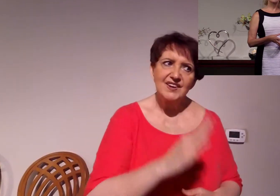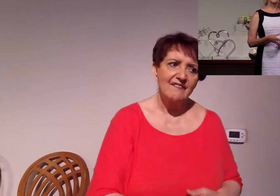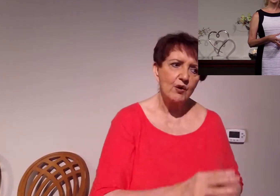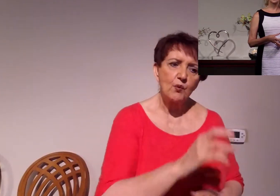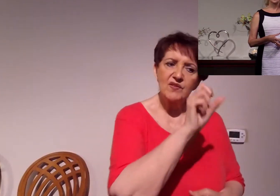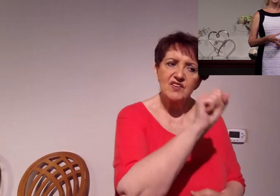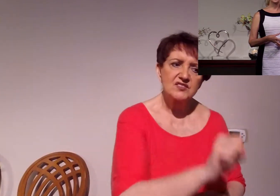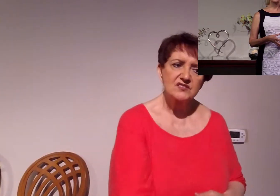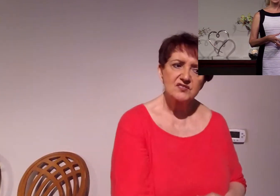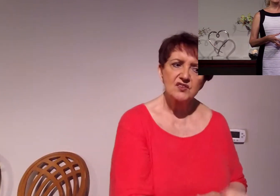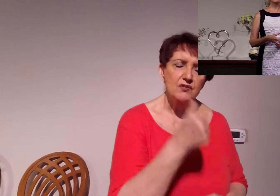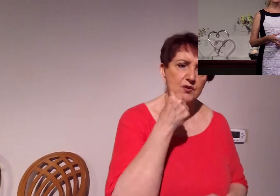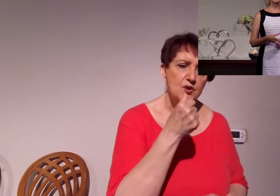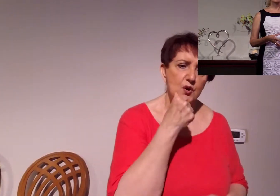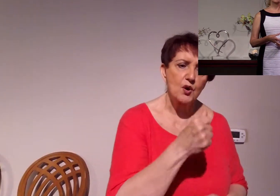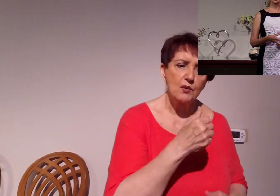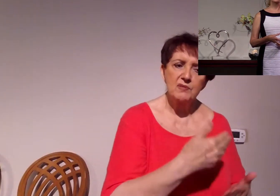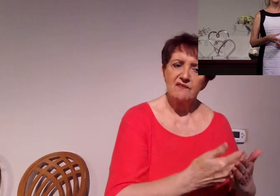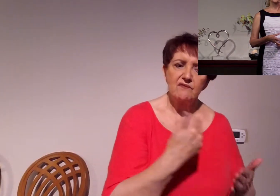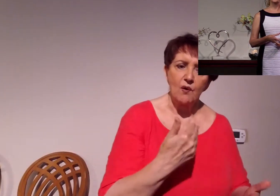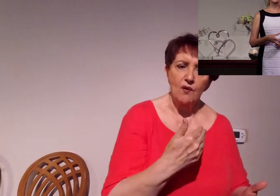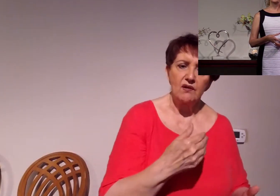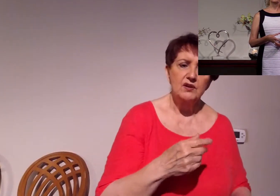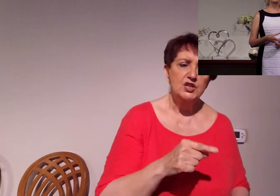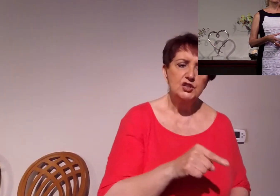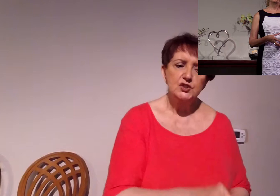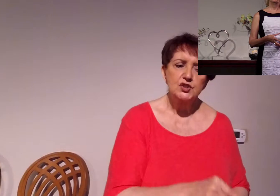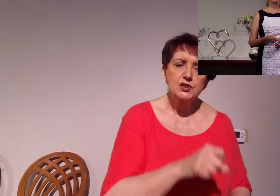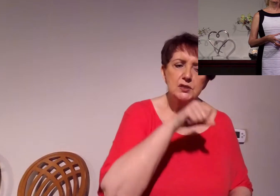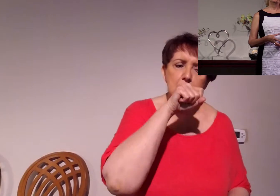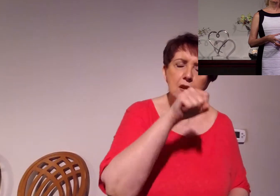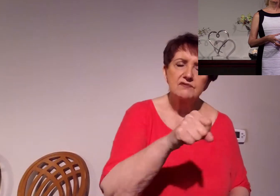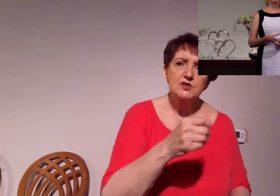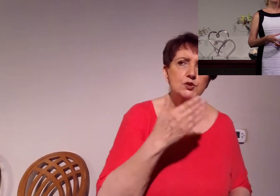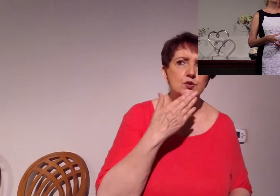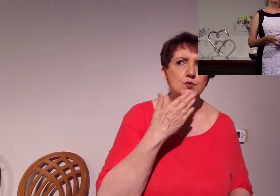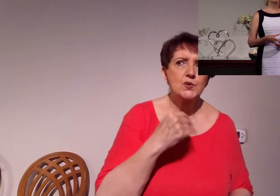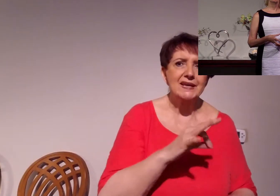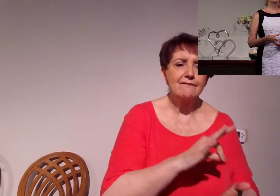who loves sweet fried foods.